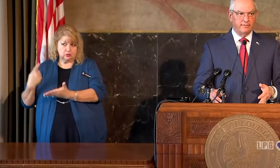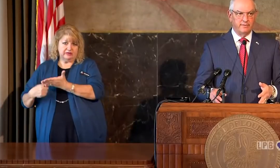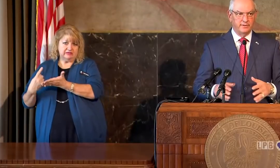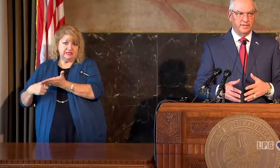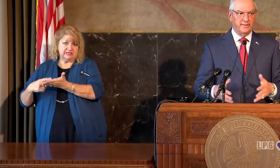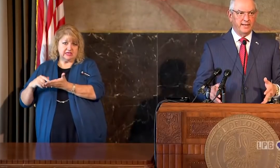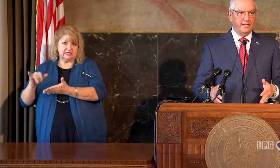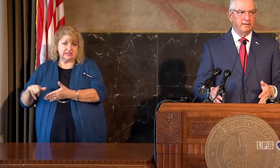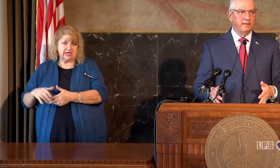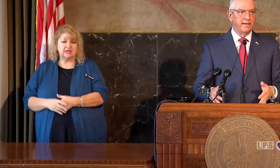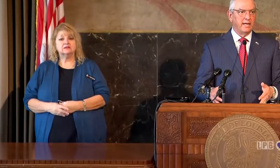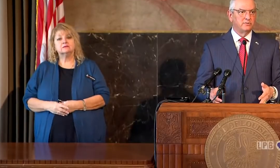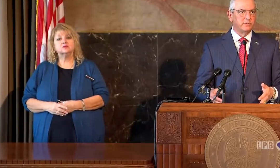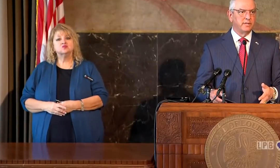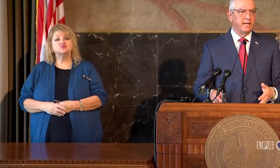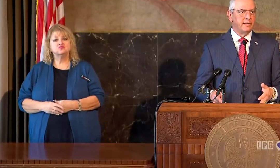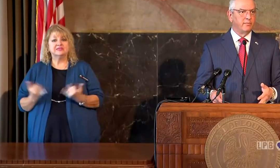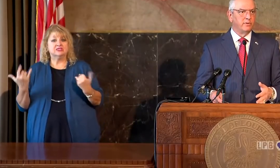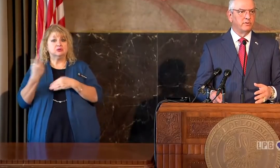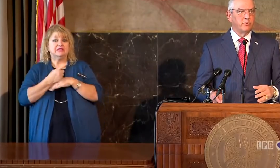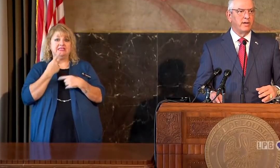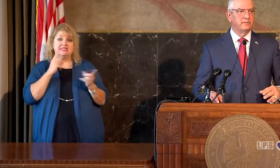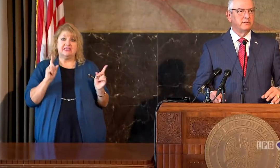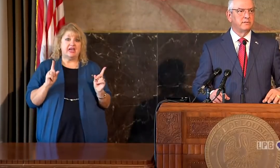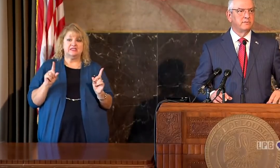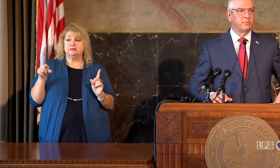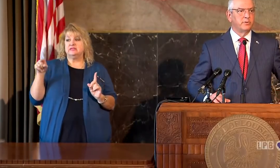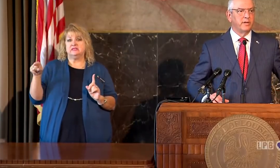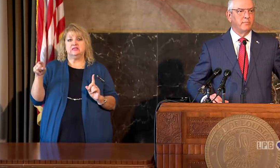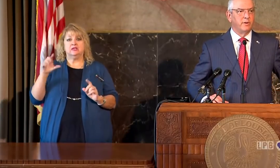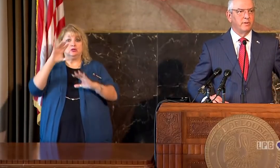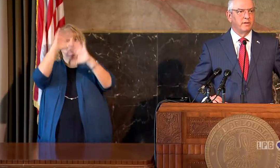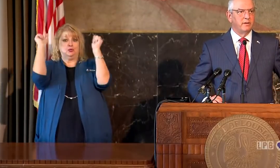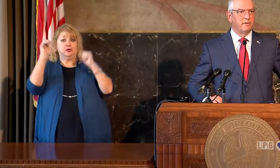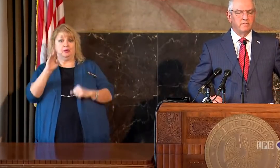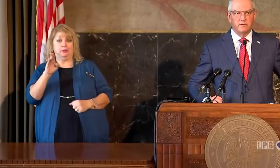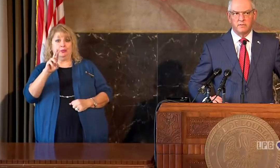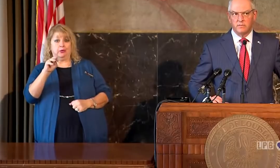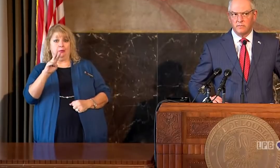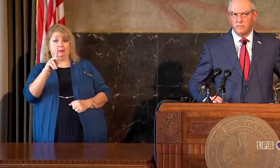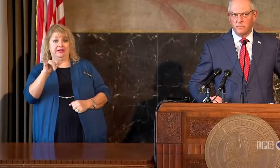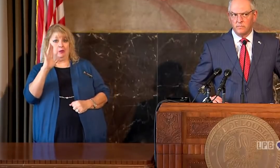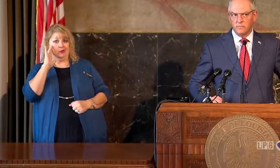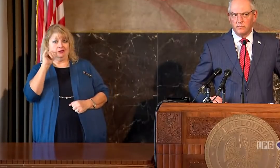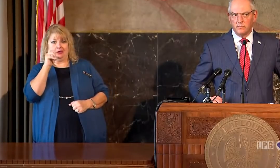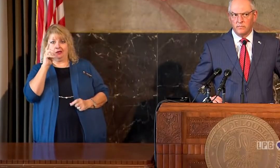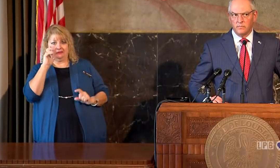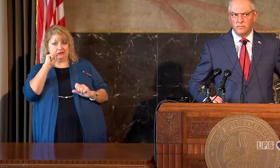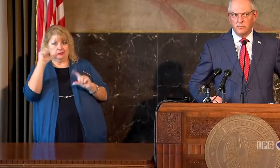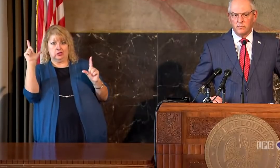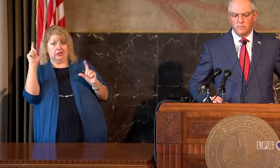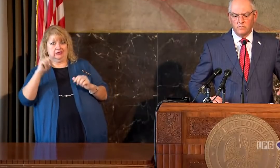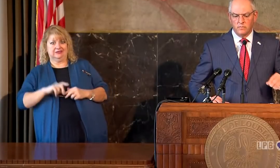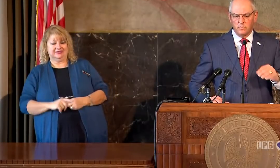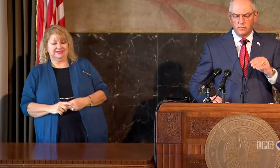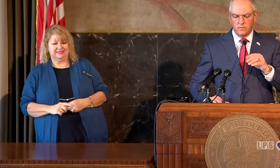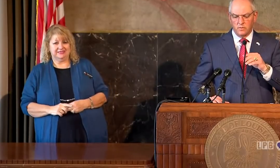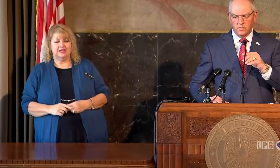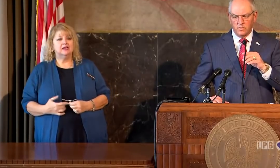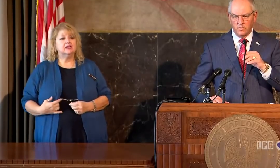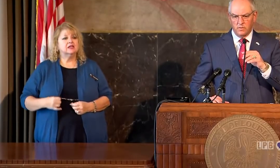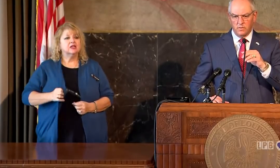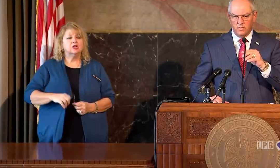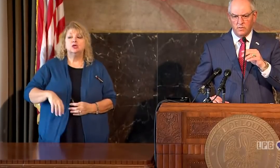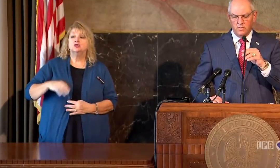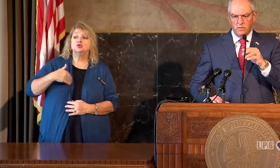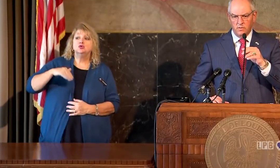today. There's nothing in the announcement today that would surprise Superintendent Brumley. Do you know what the feedback was in terms of his position on whether